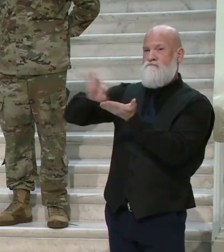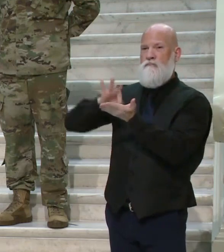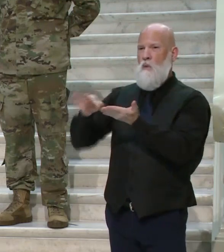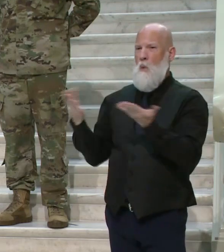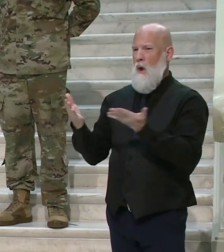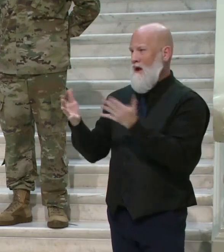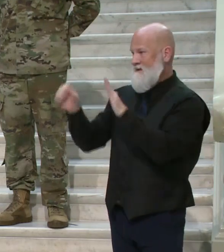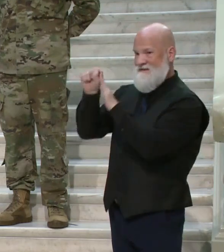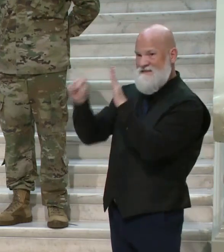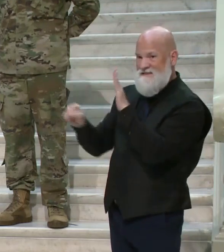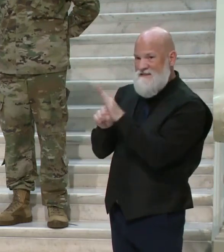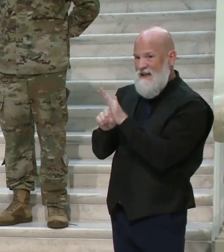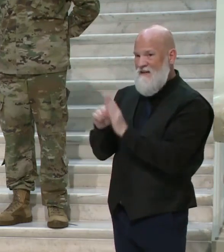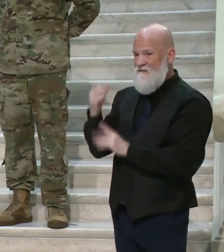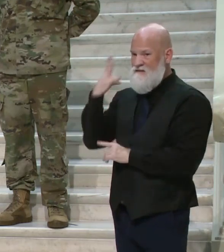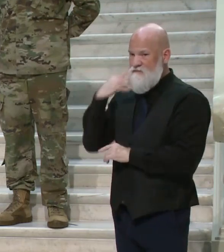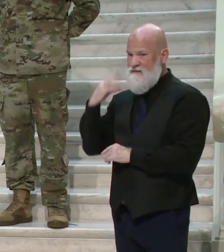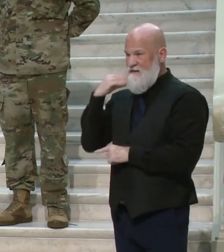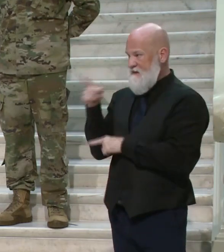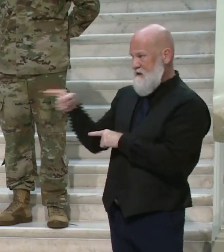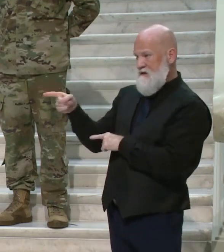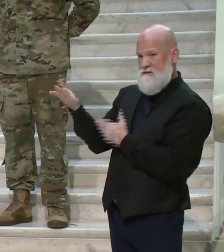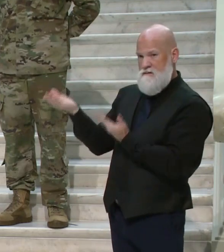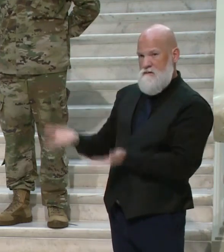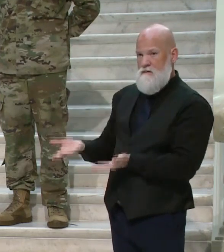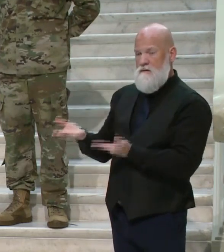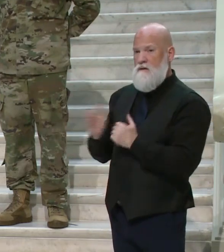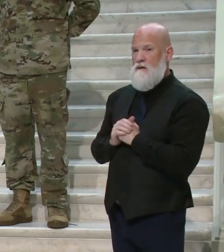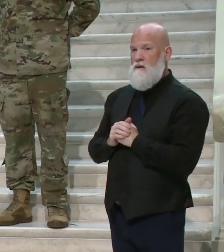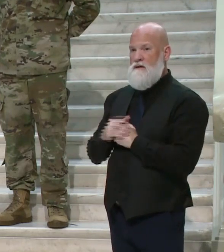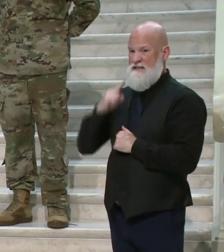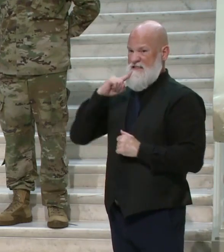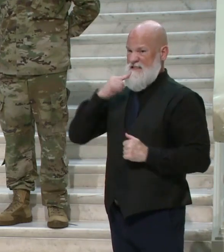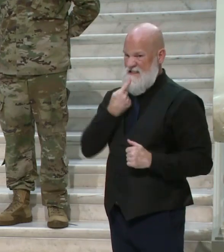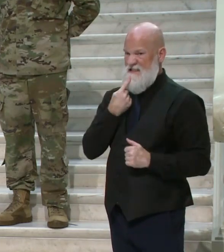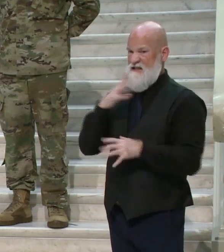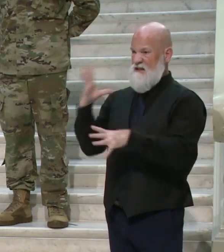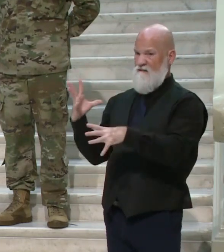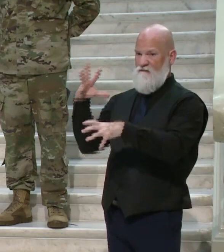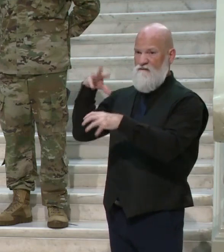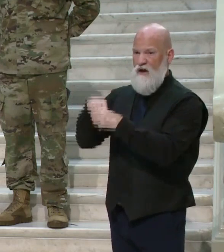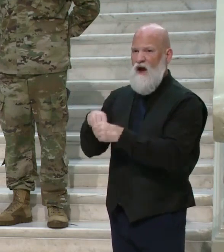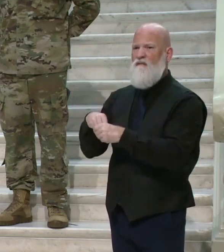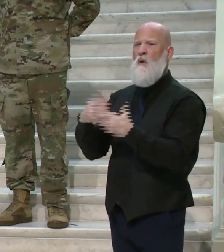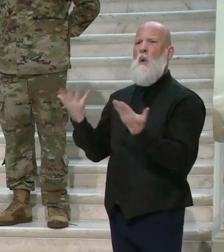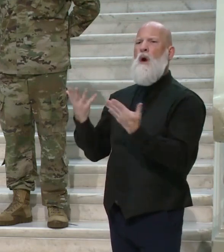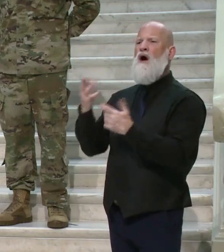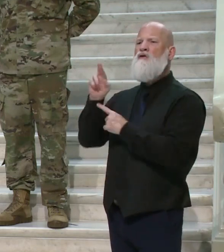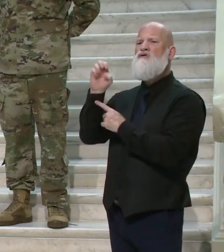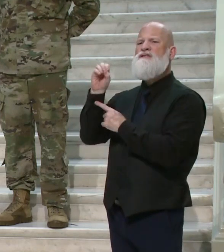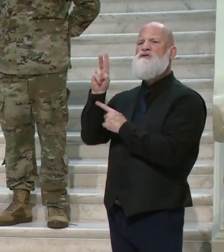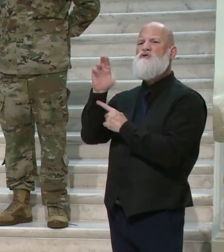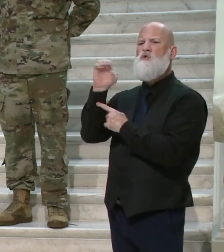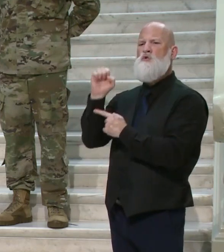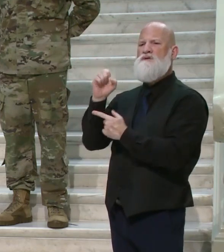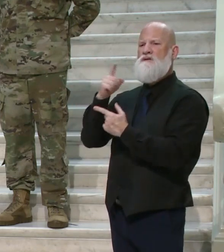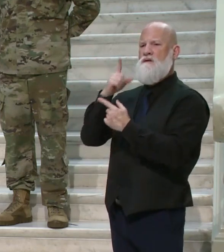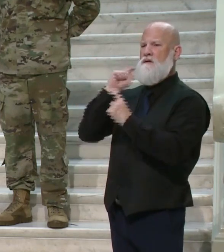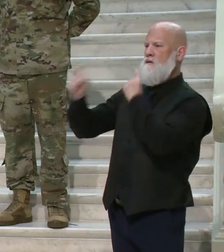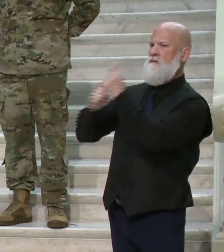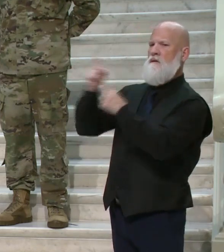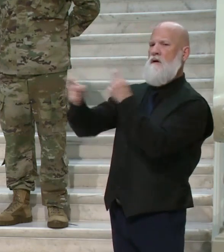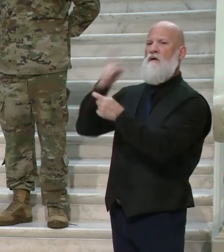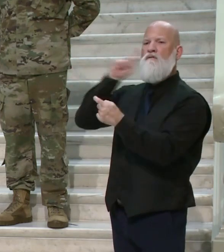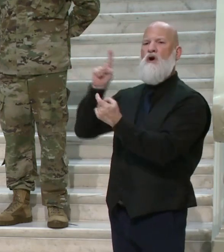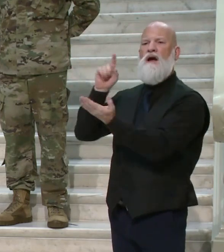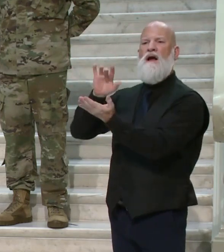before, and how involved will the state be? What resources will the state put toward contact tracing? We've been